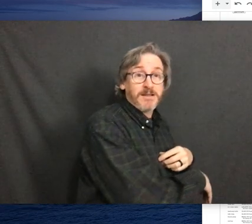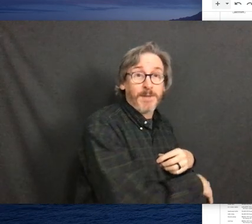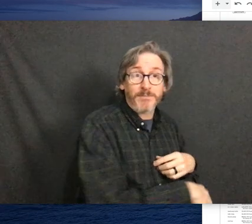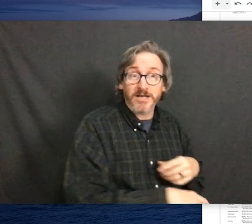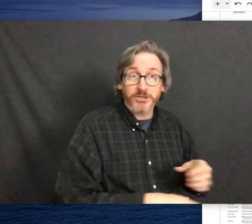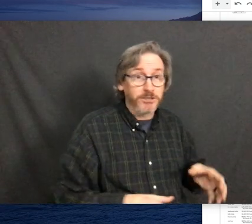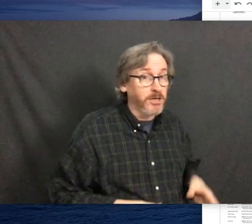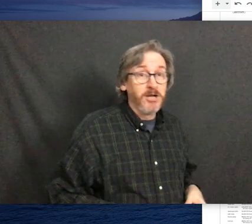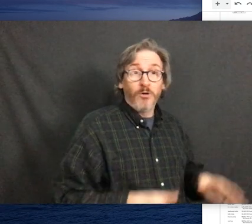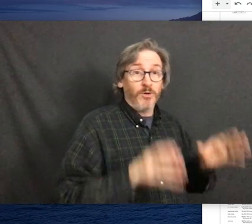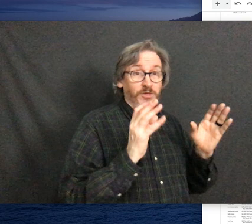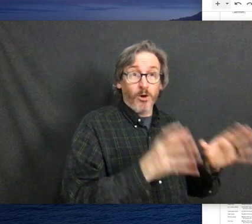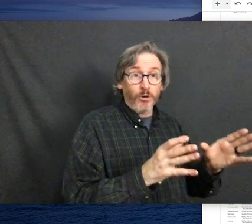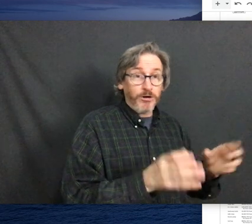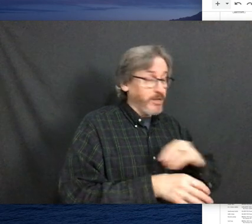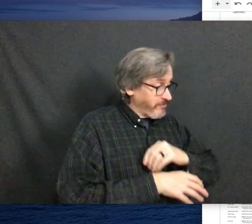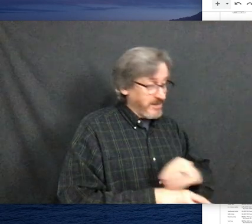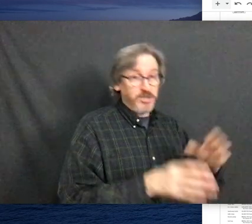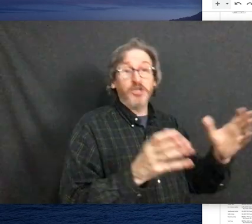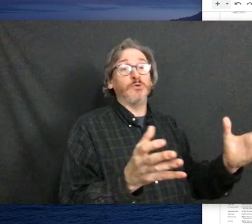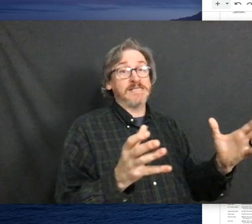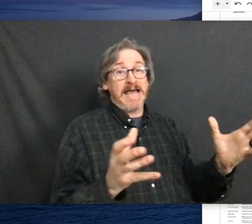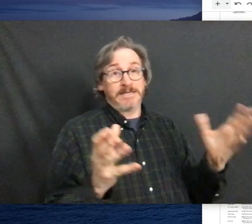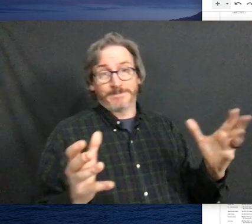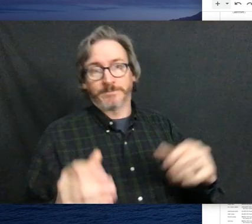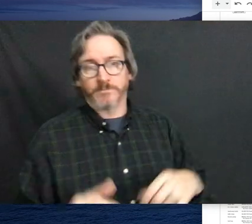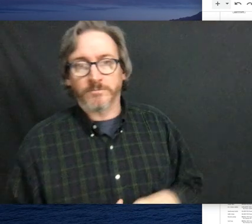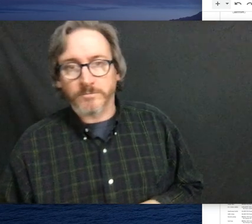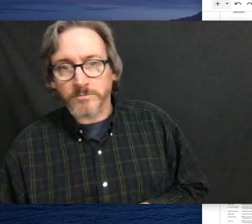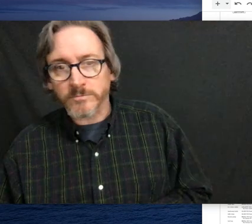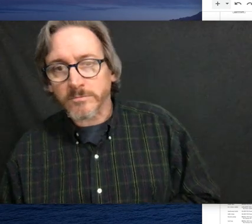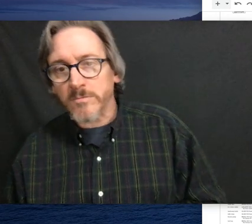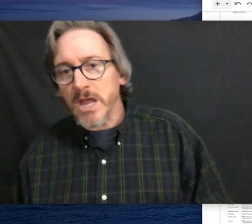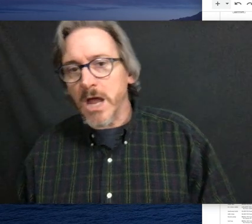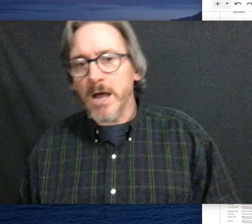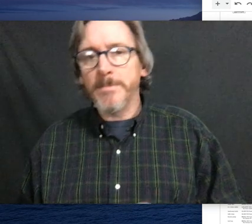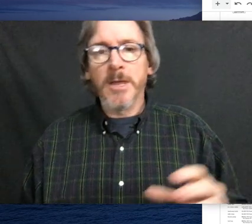50% of the population with a word, then use that.